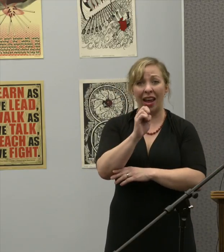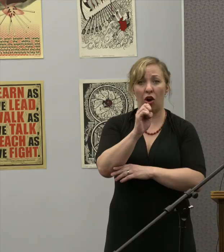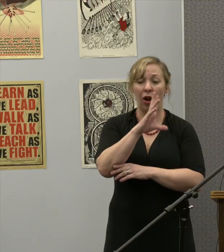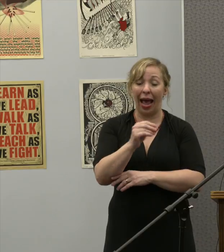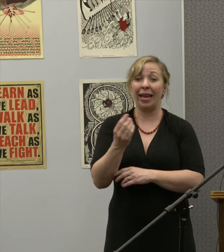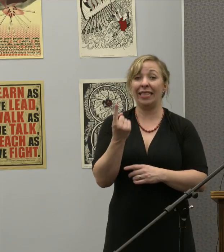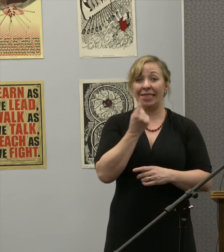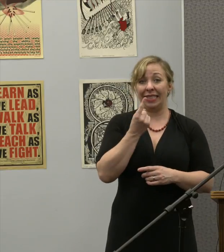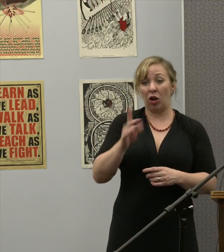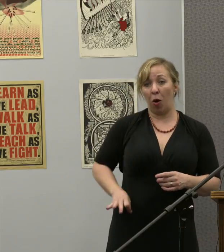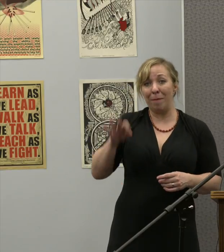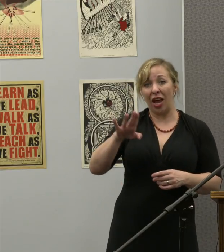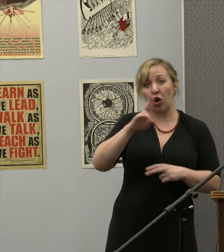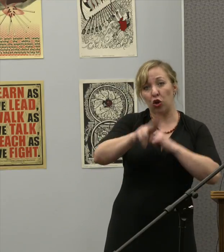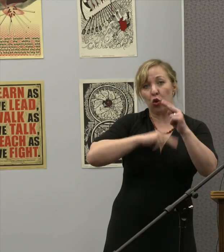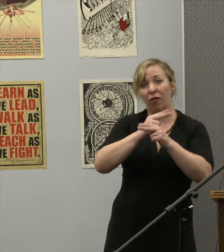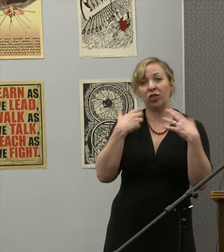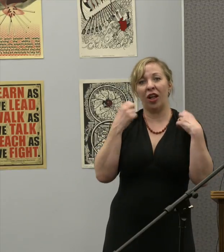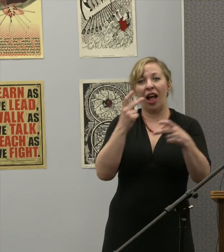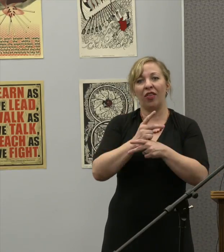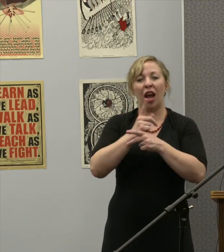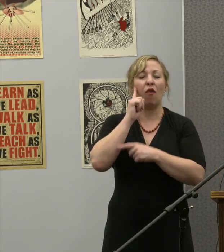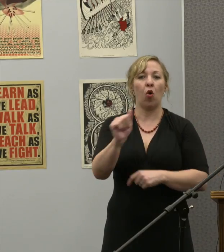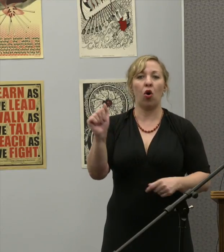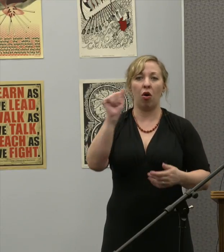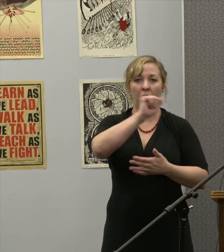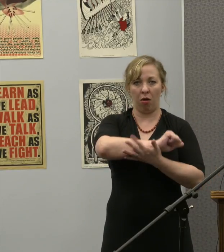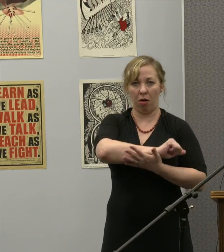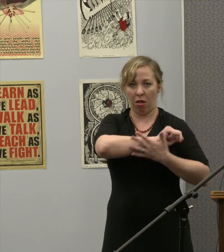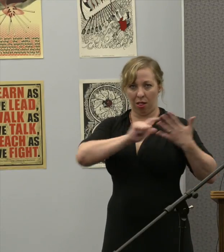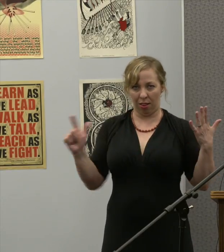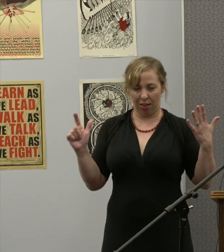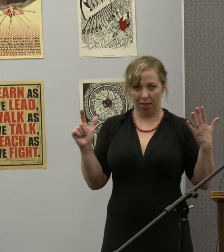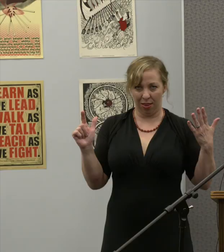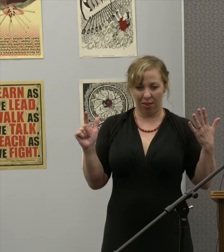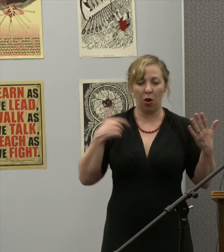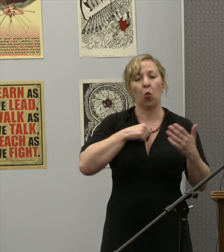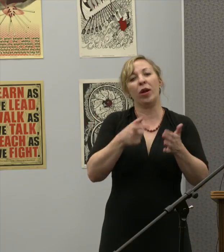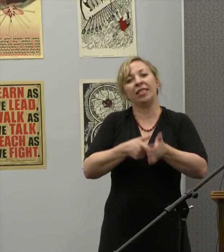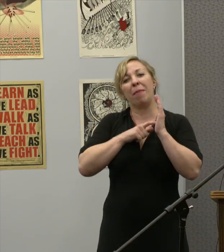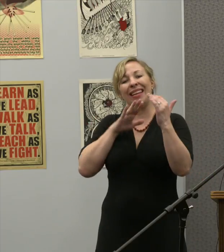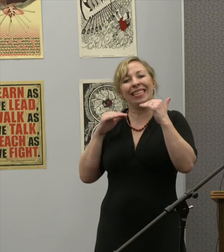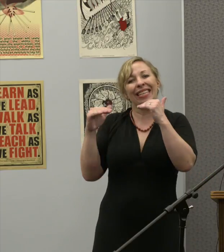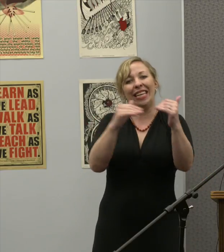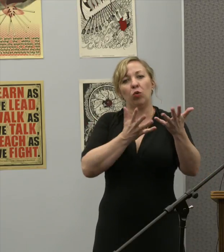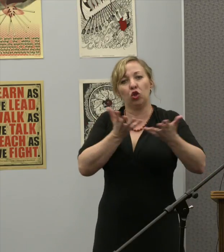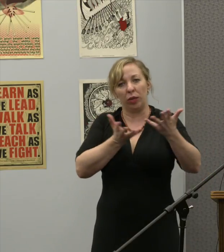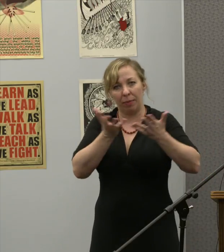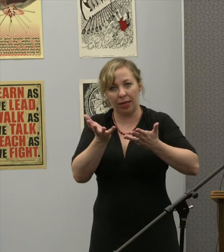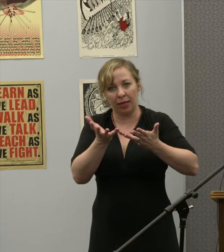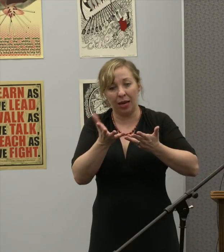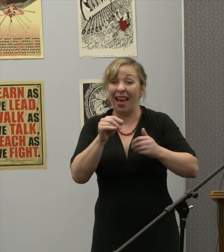and single-payer universal health care for all. We demand equal treatment